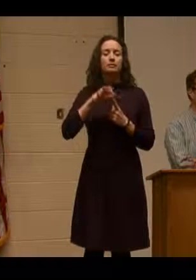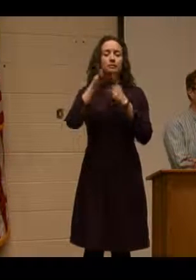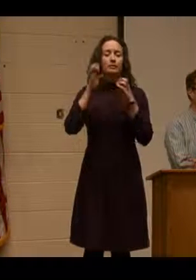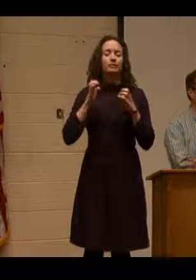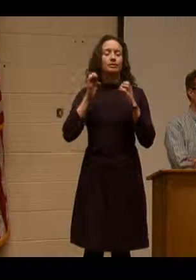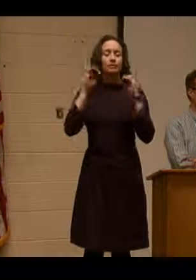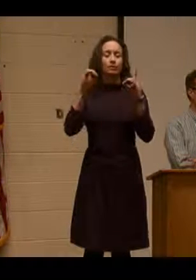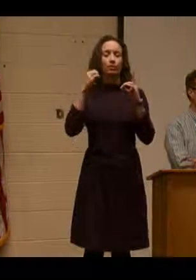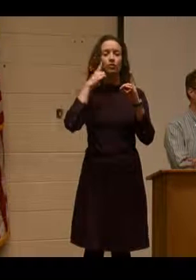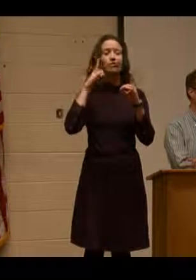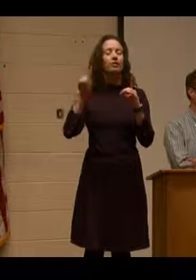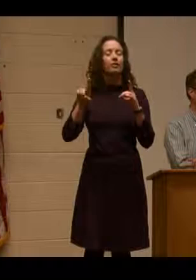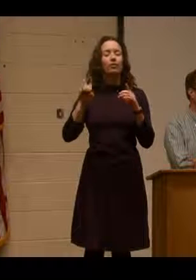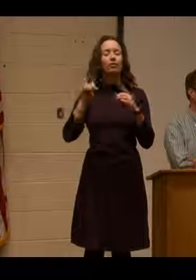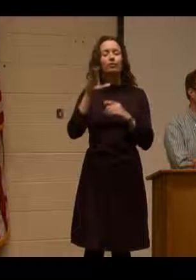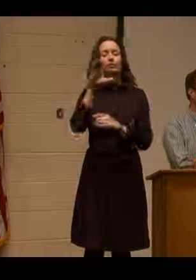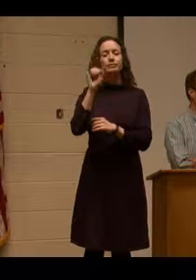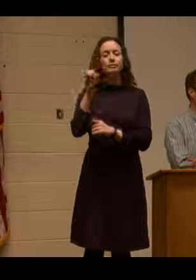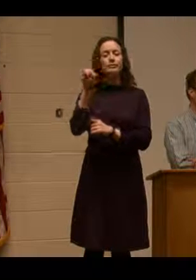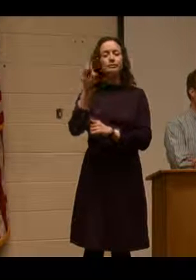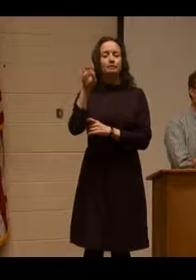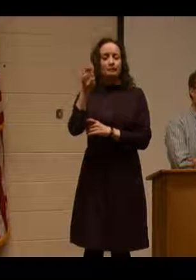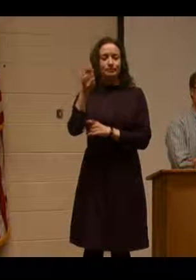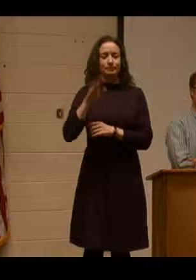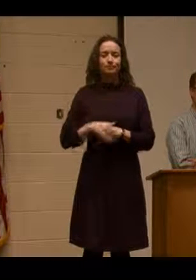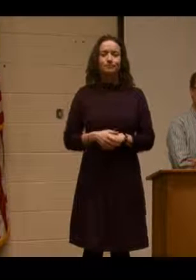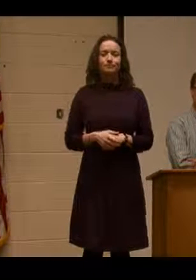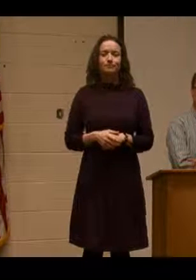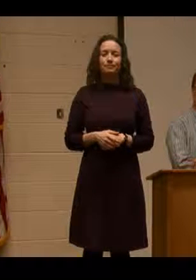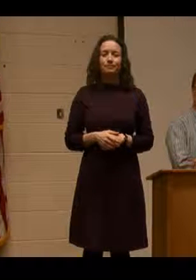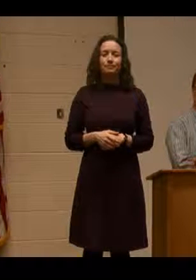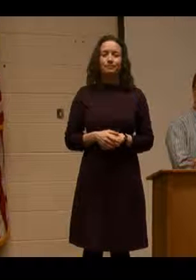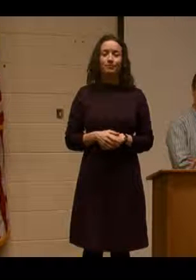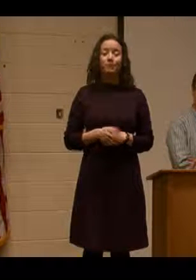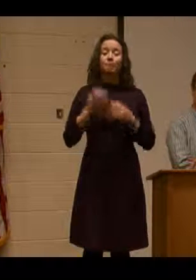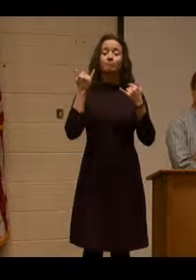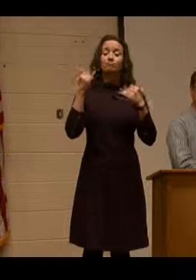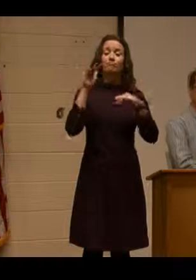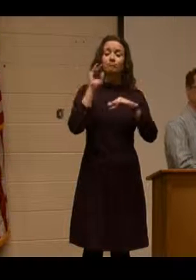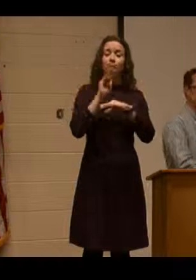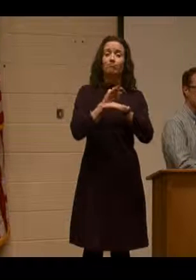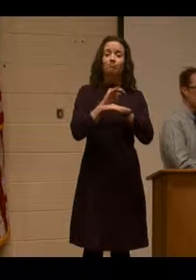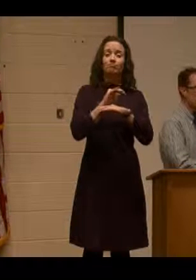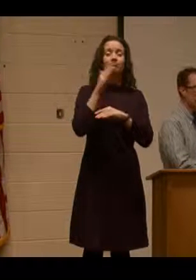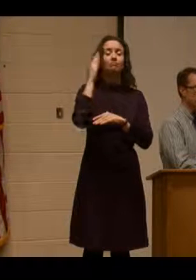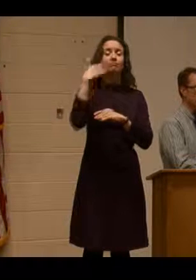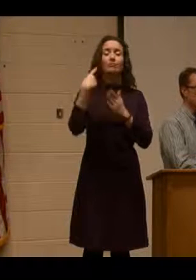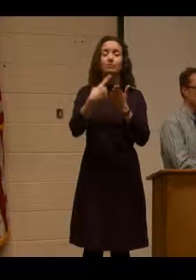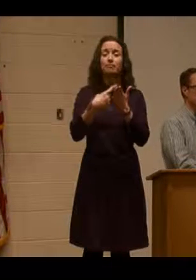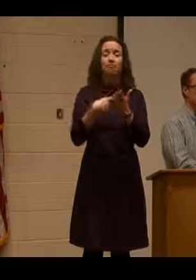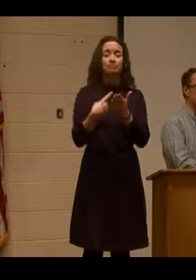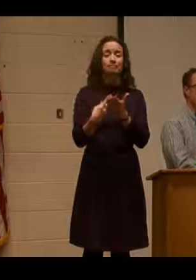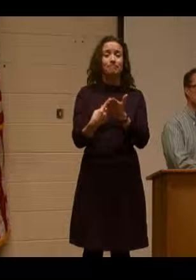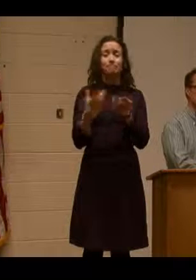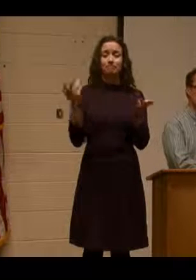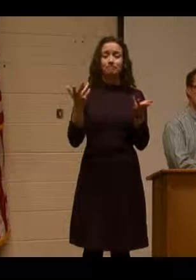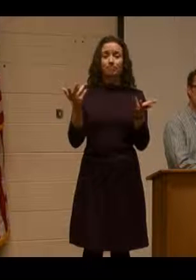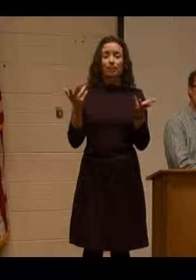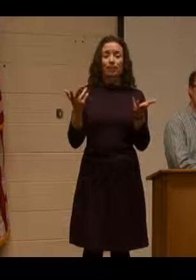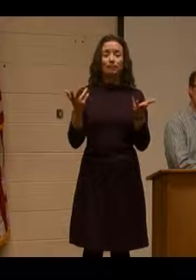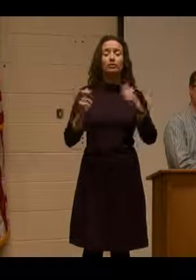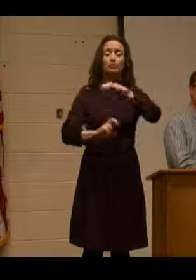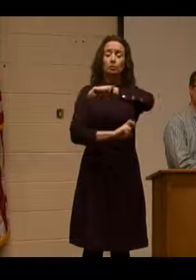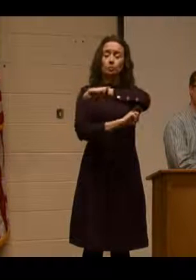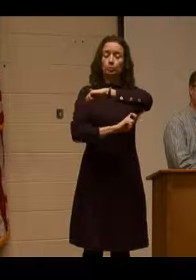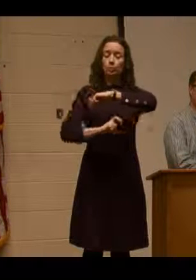Blind. And tonight we're going to be talking about the Bridges to Life, or